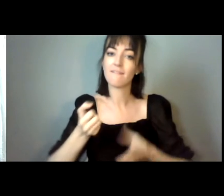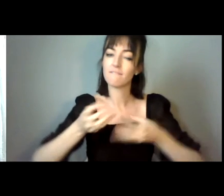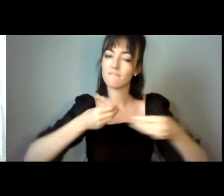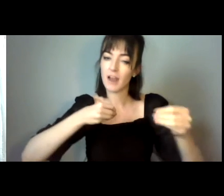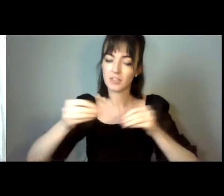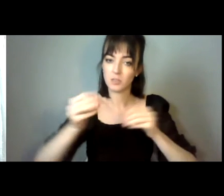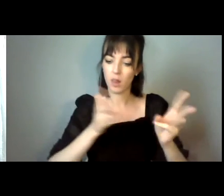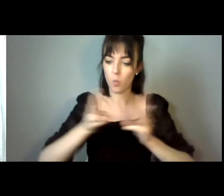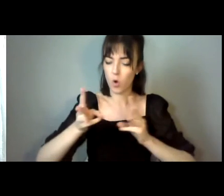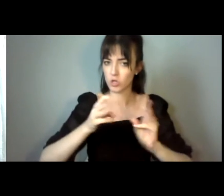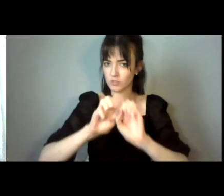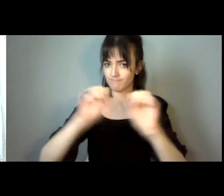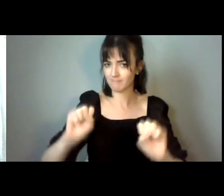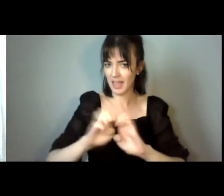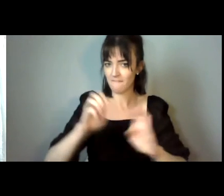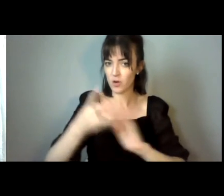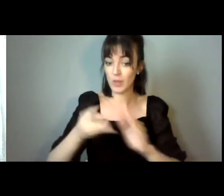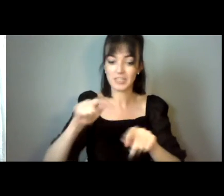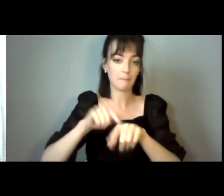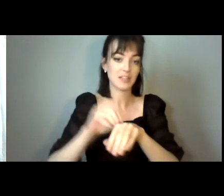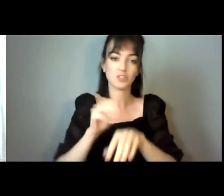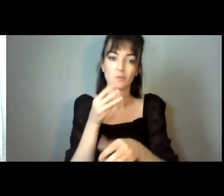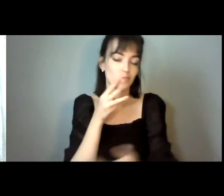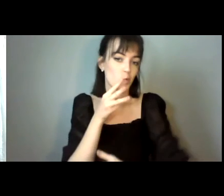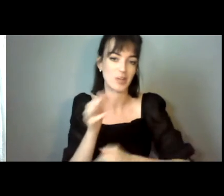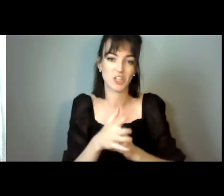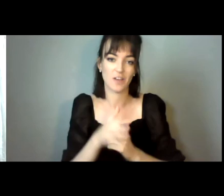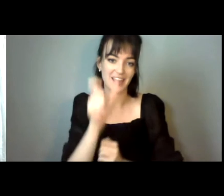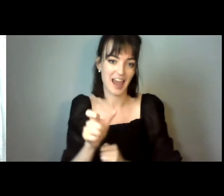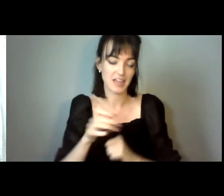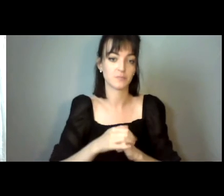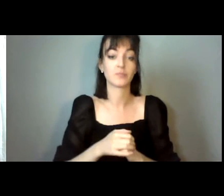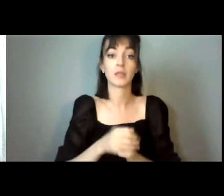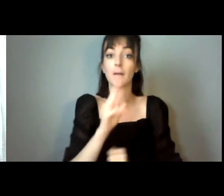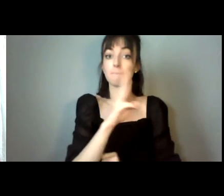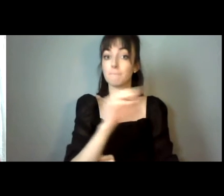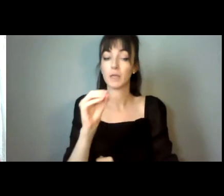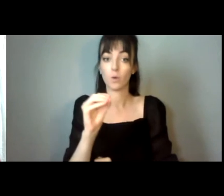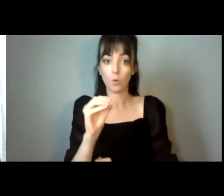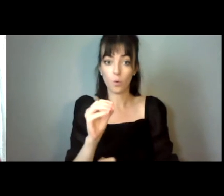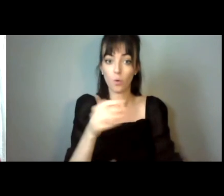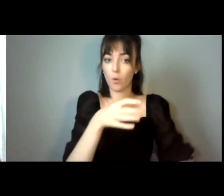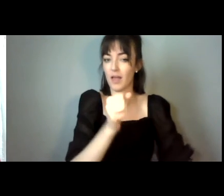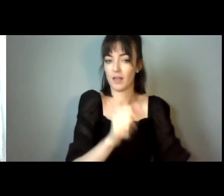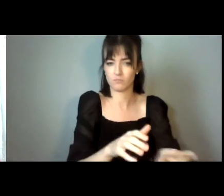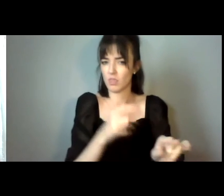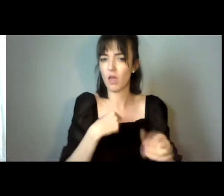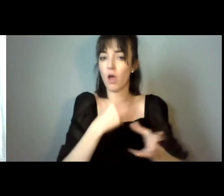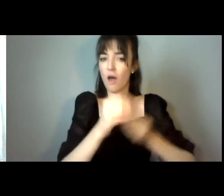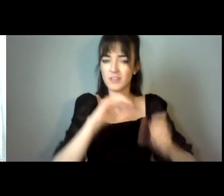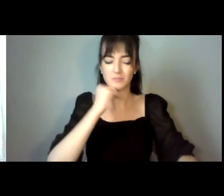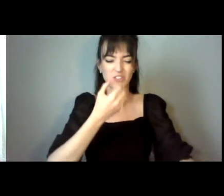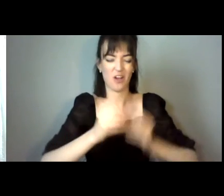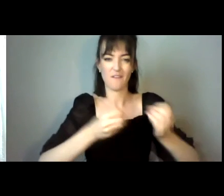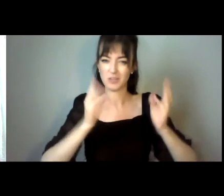clients. The PO hasn't got any office because office is power. The PO works